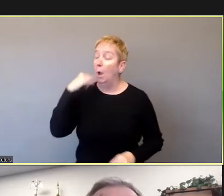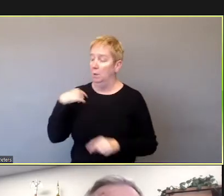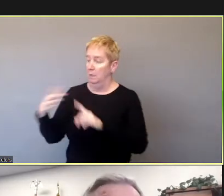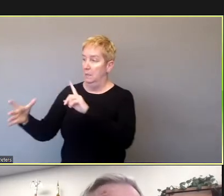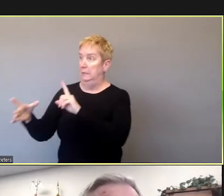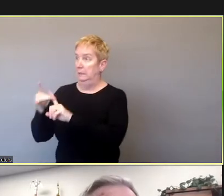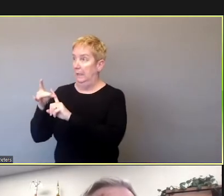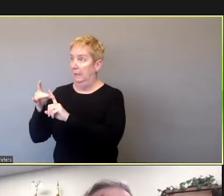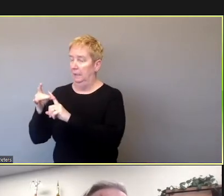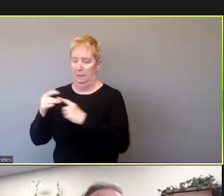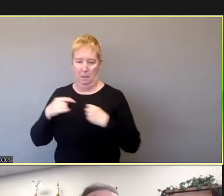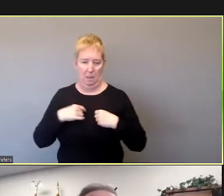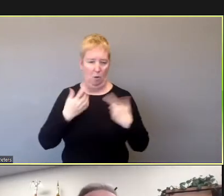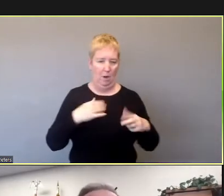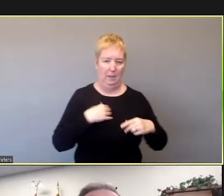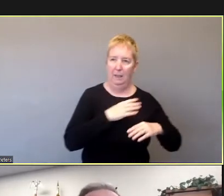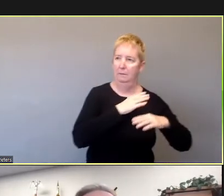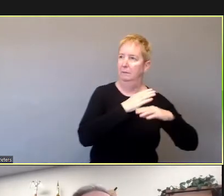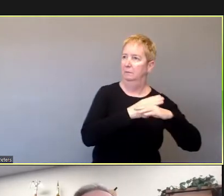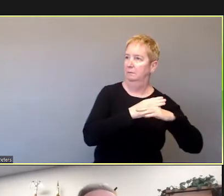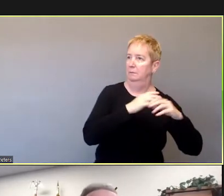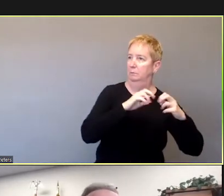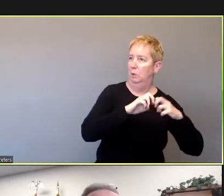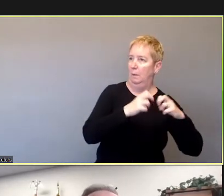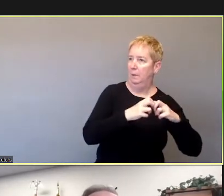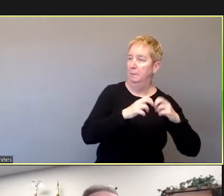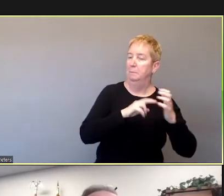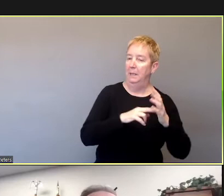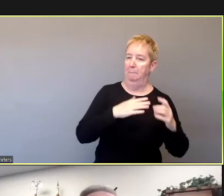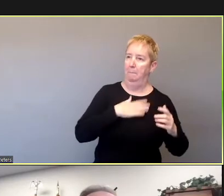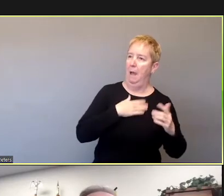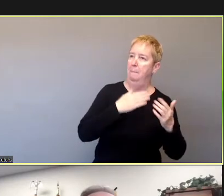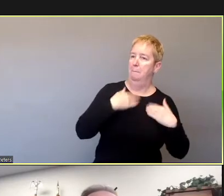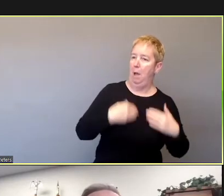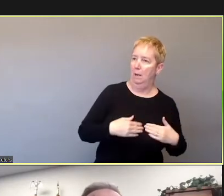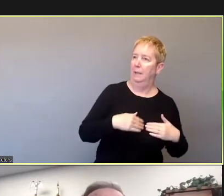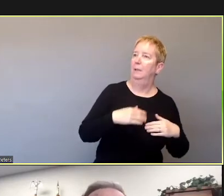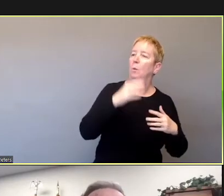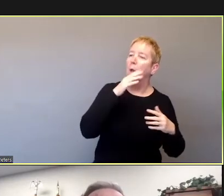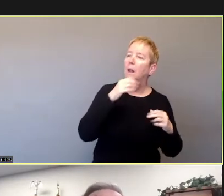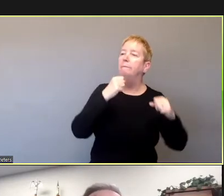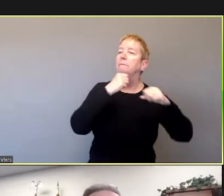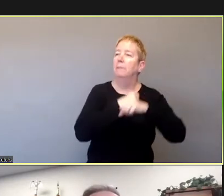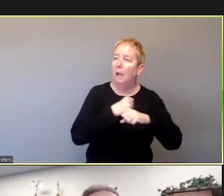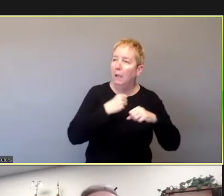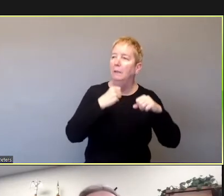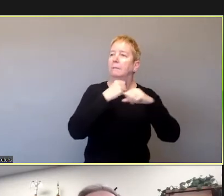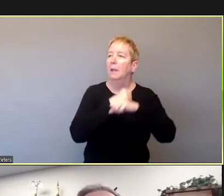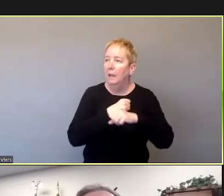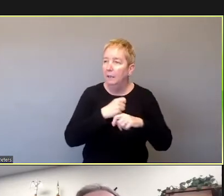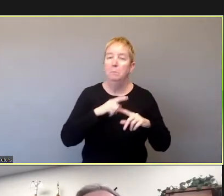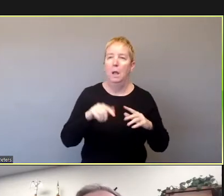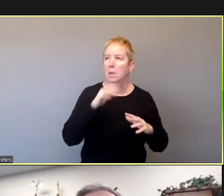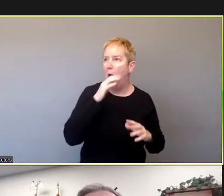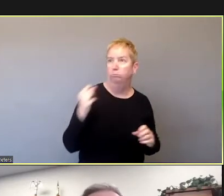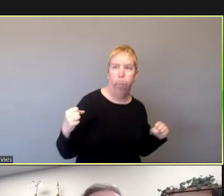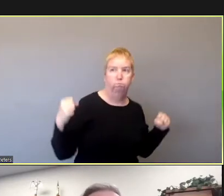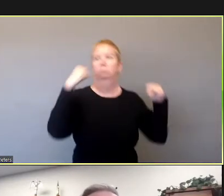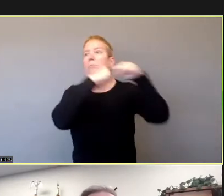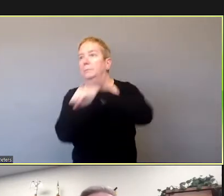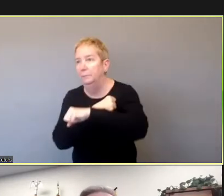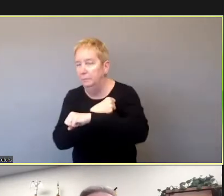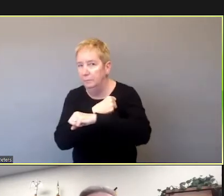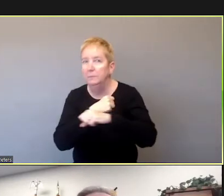about the vaccine in a second as well. But it's an effective treatment that will dramatically lower the risk of getting